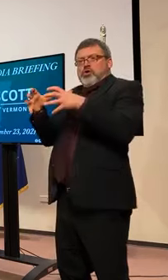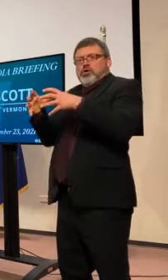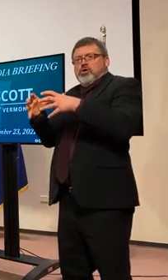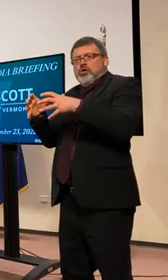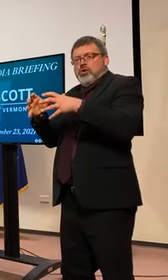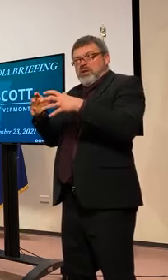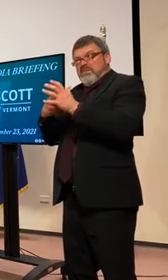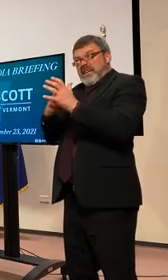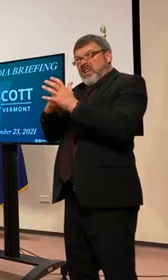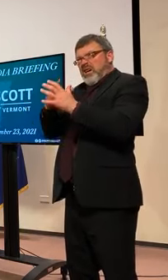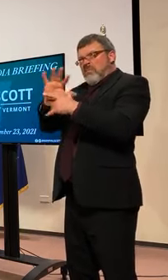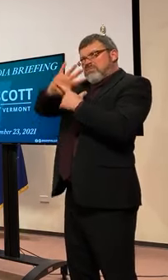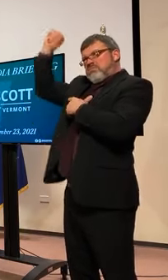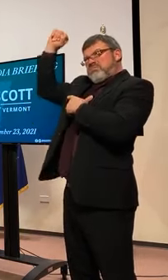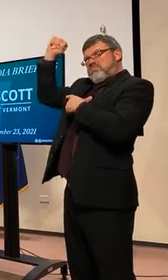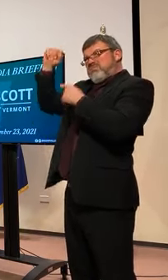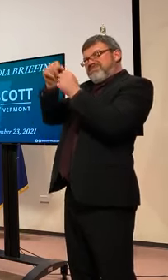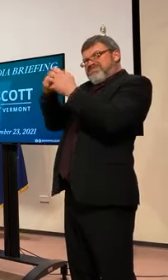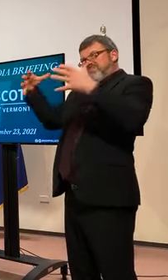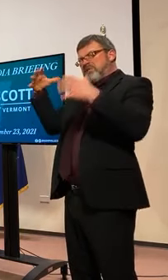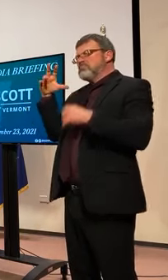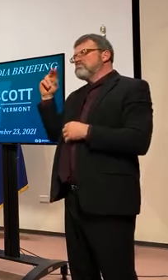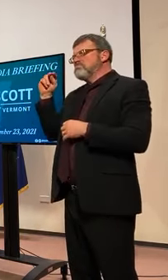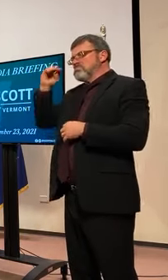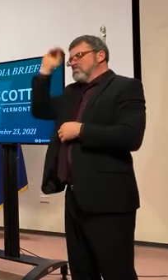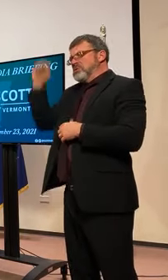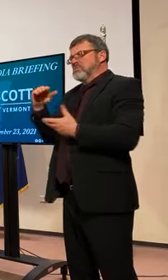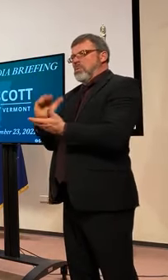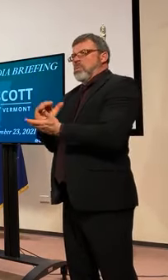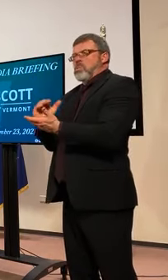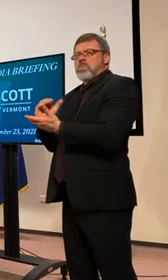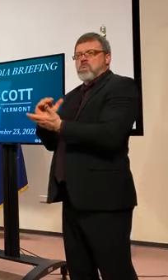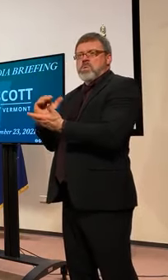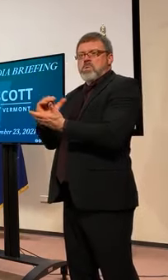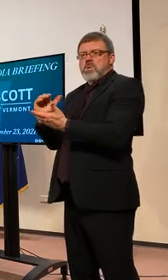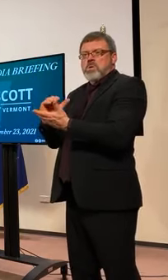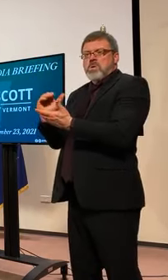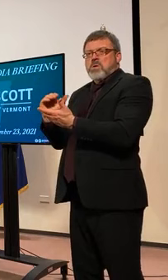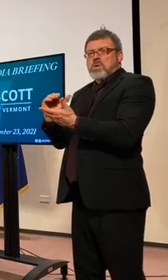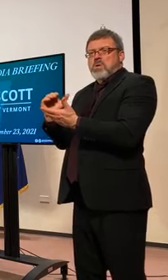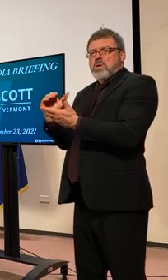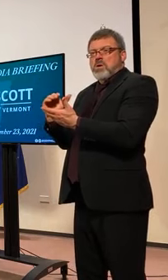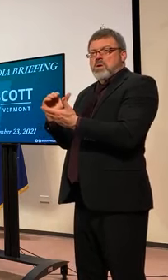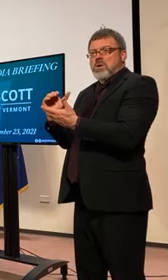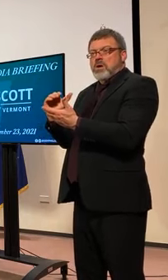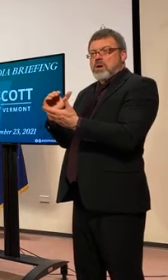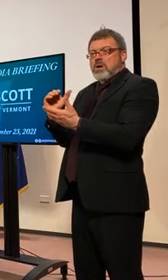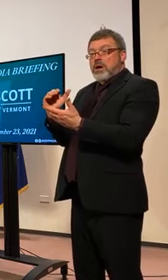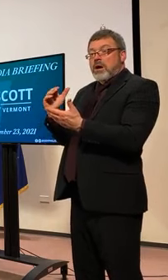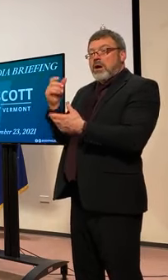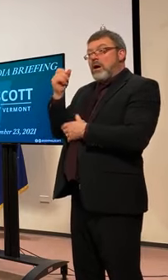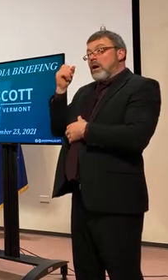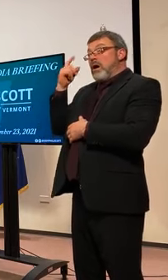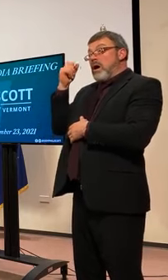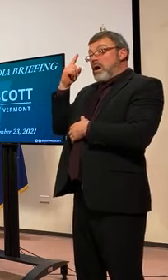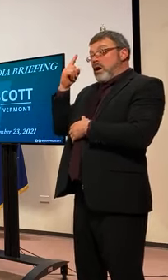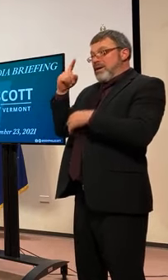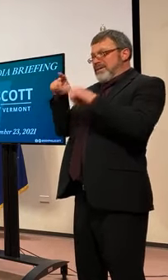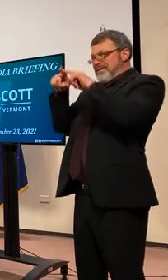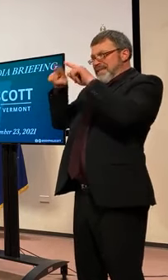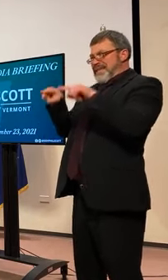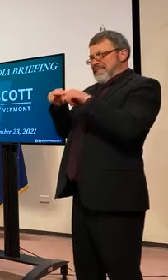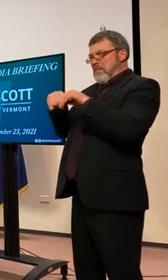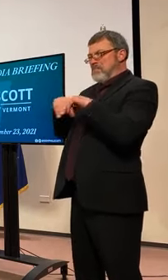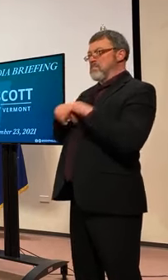the state, very low. And we think before Delta, it was 3 or 4% of the state that actually had